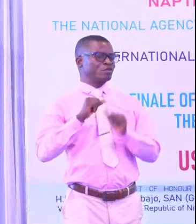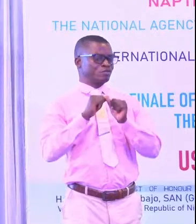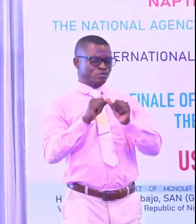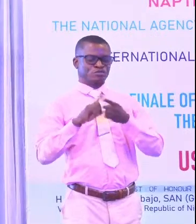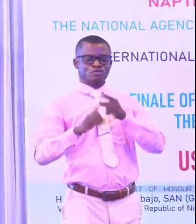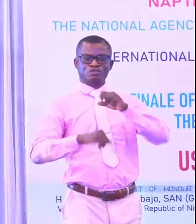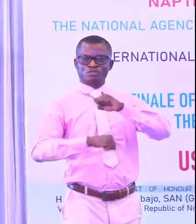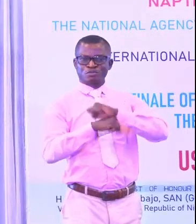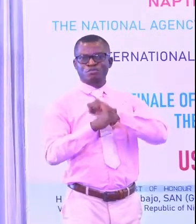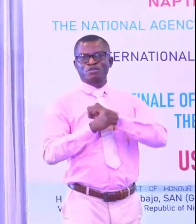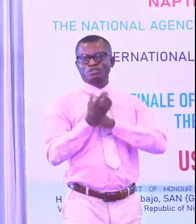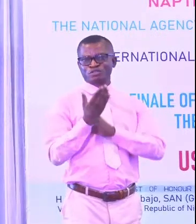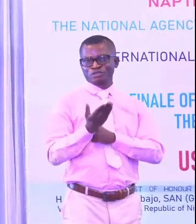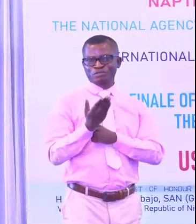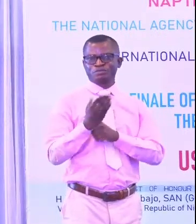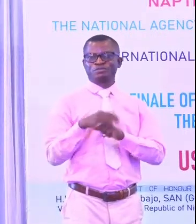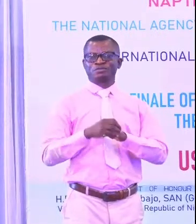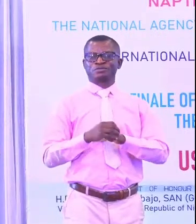support you.